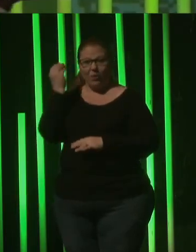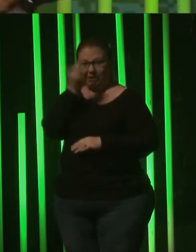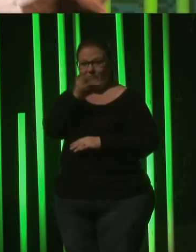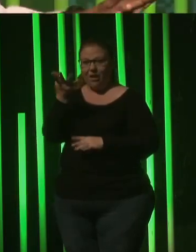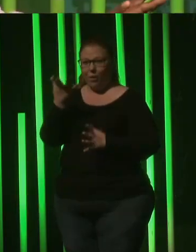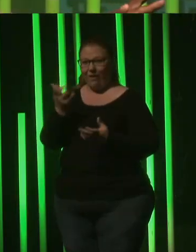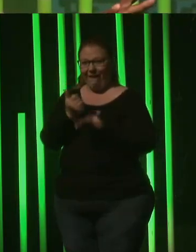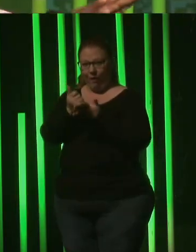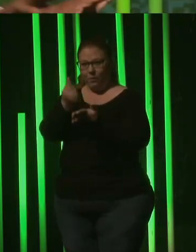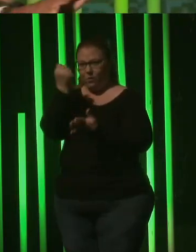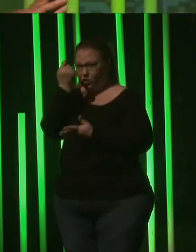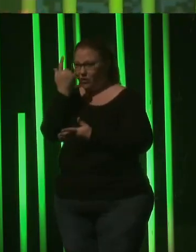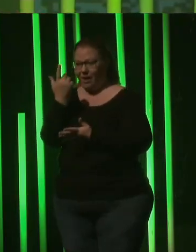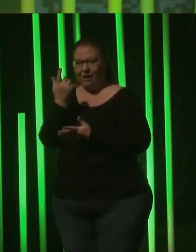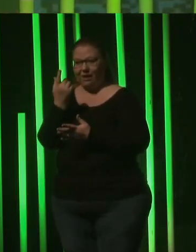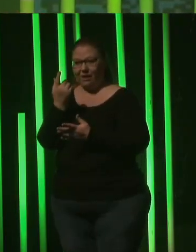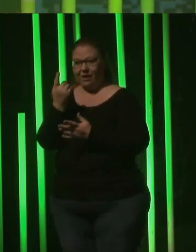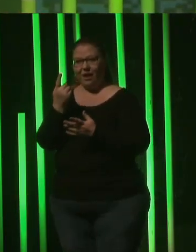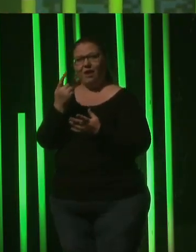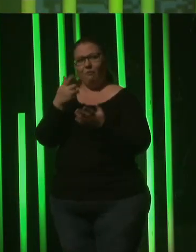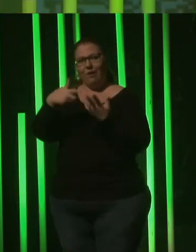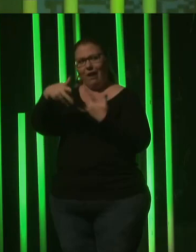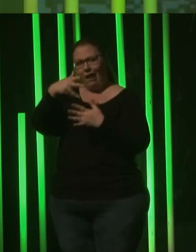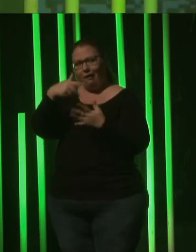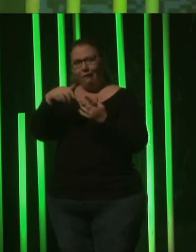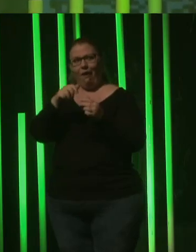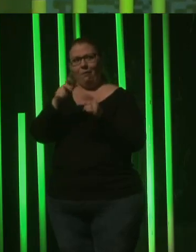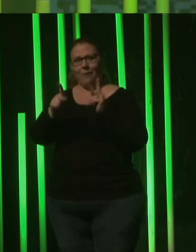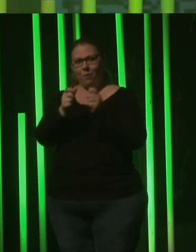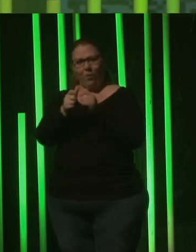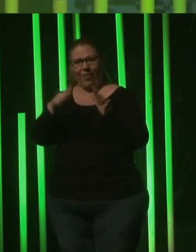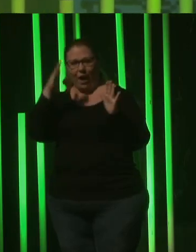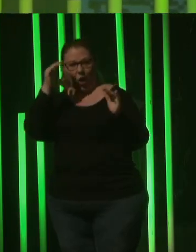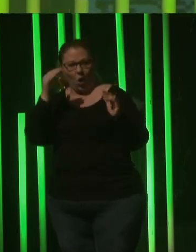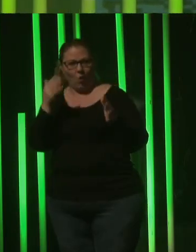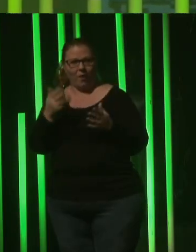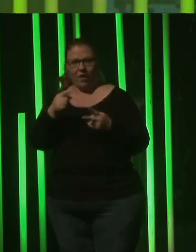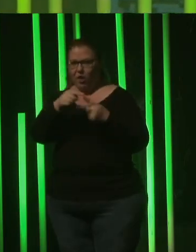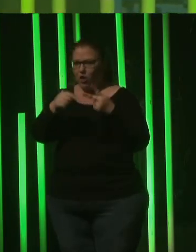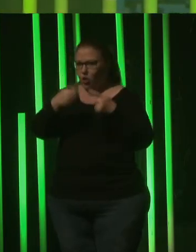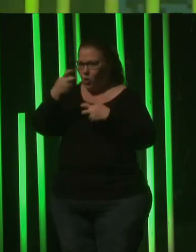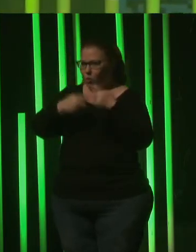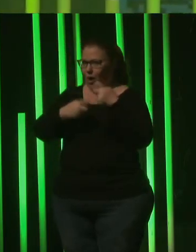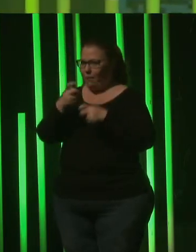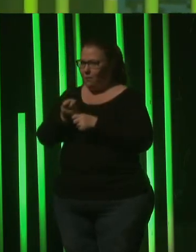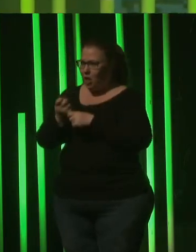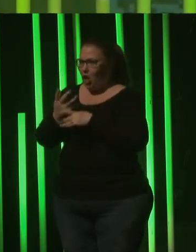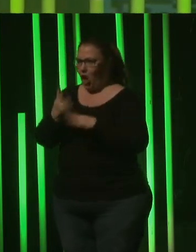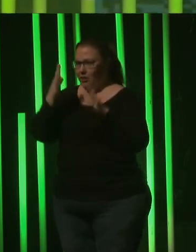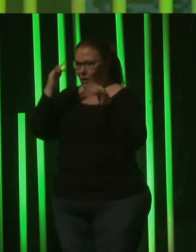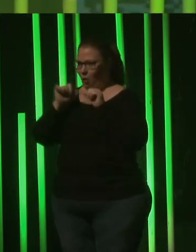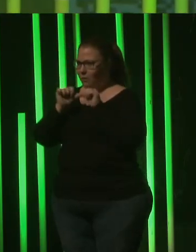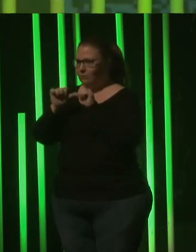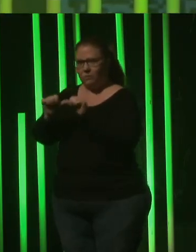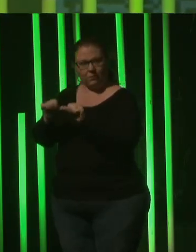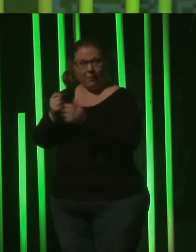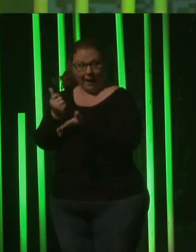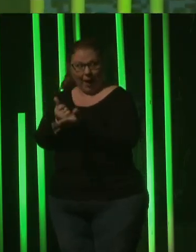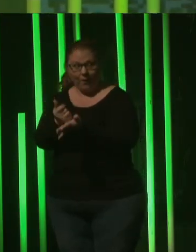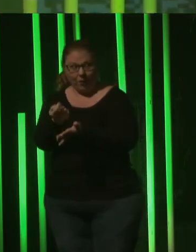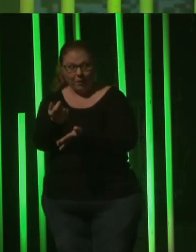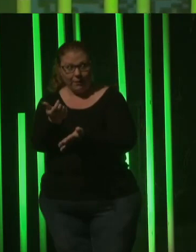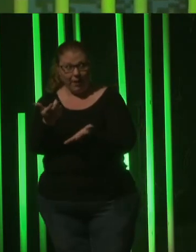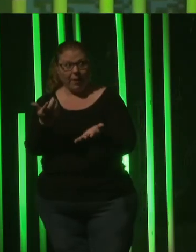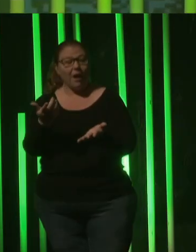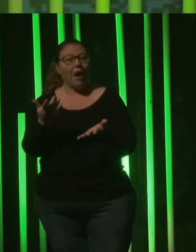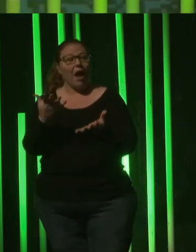help you understand when you get around people without hope. Because really, there are two issues that are driving the hopelessness. Can I help you out real quick?